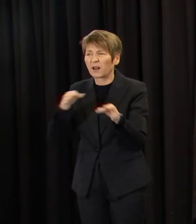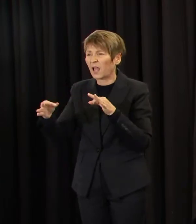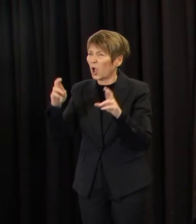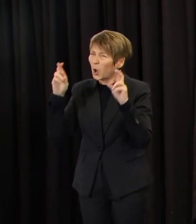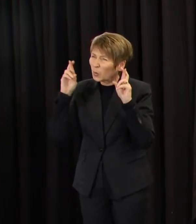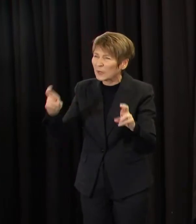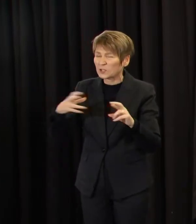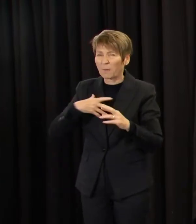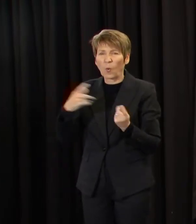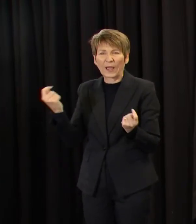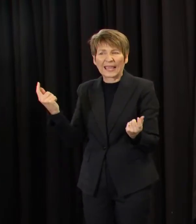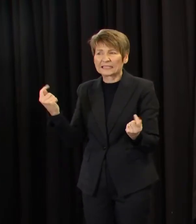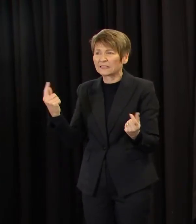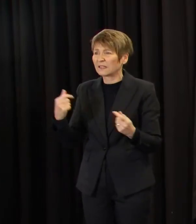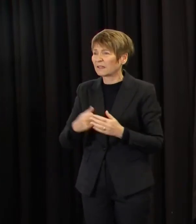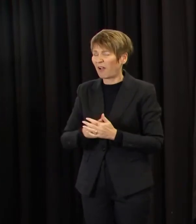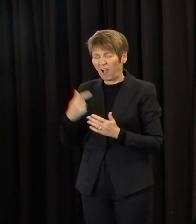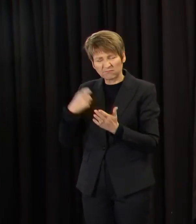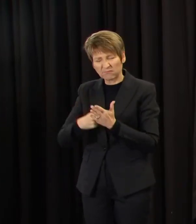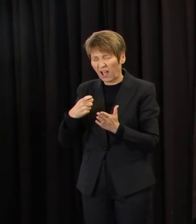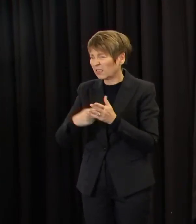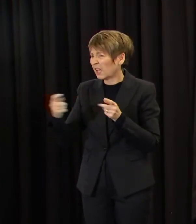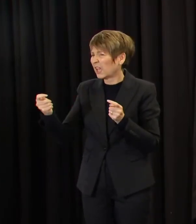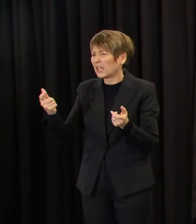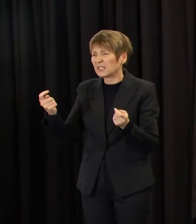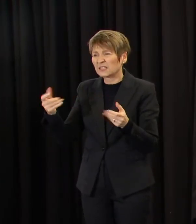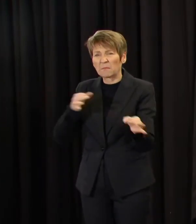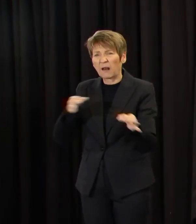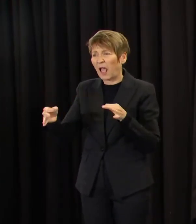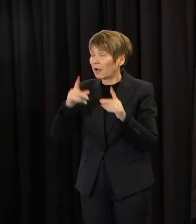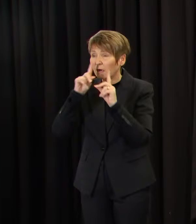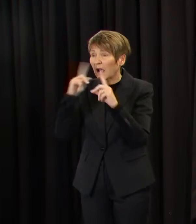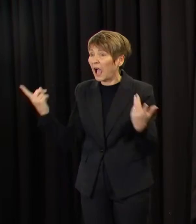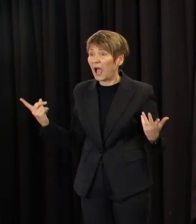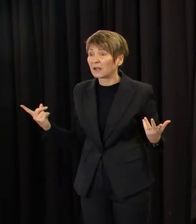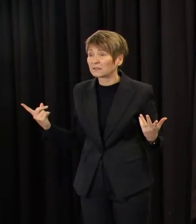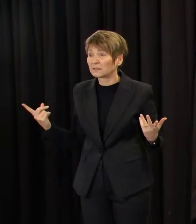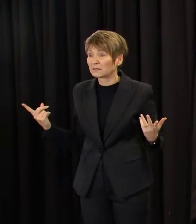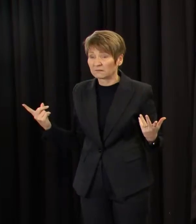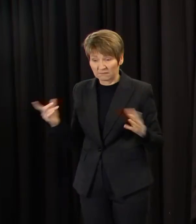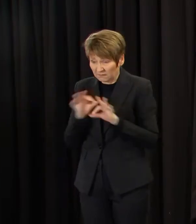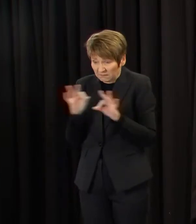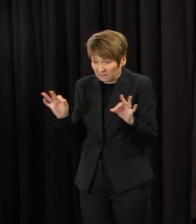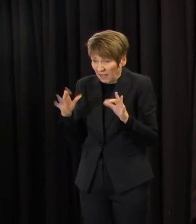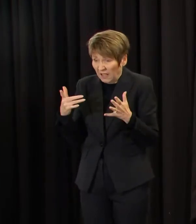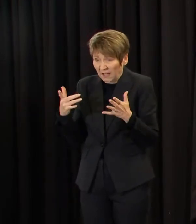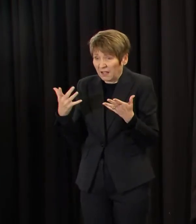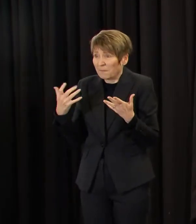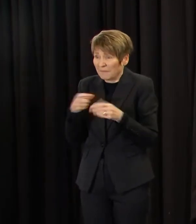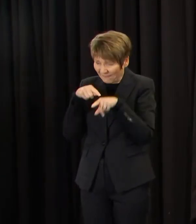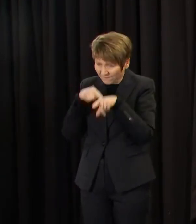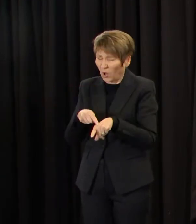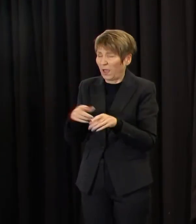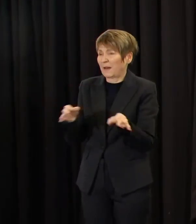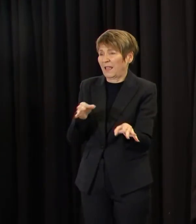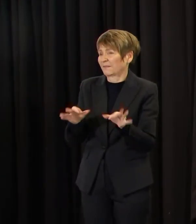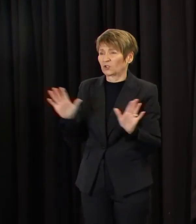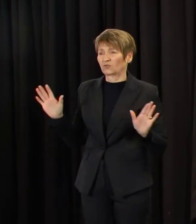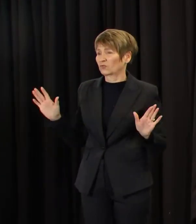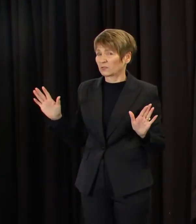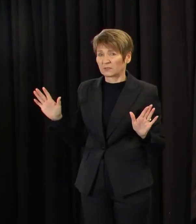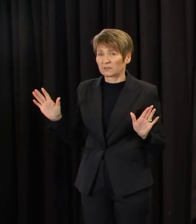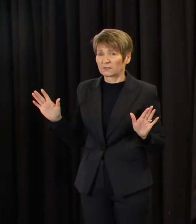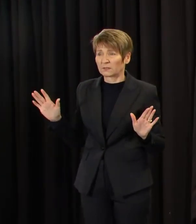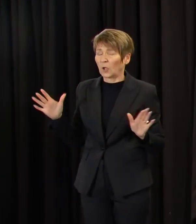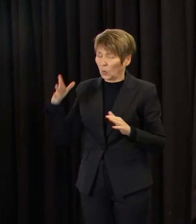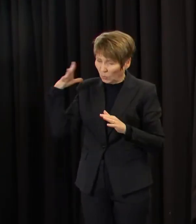easy, because we would choose them. But we simply don't have any other option at this point. If we can continue to drive down cases, if we